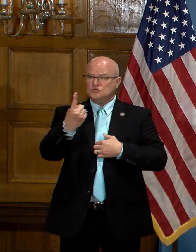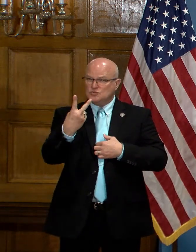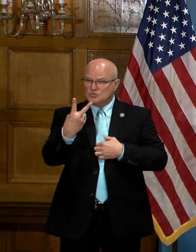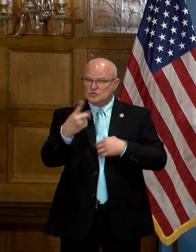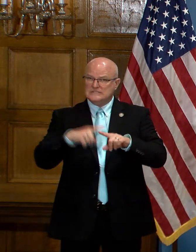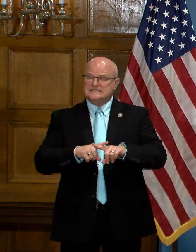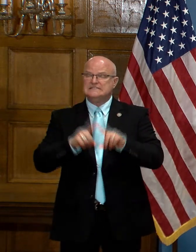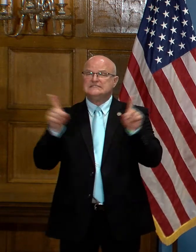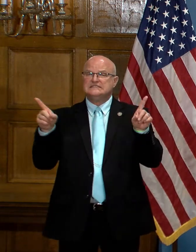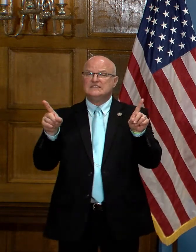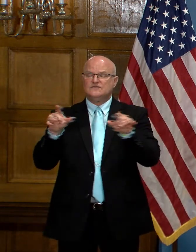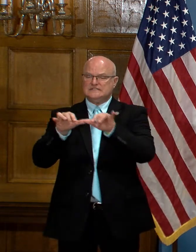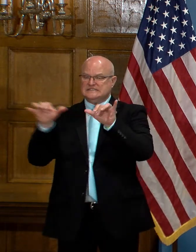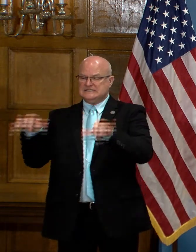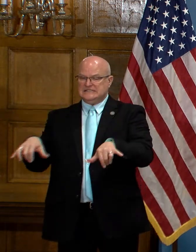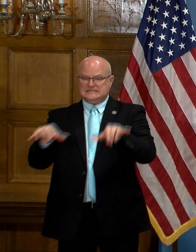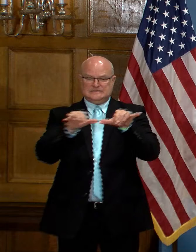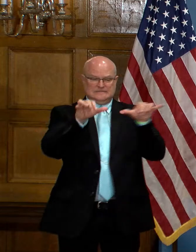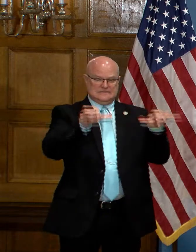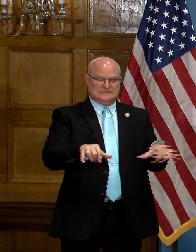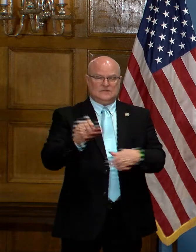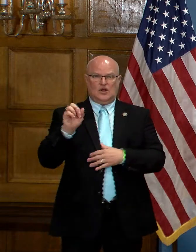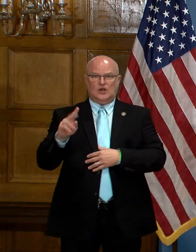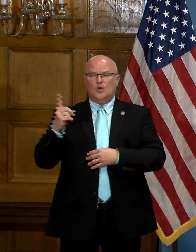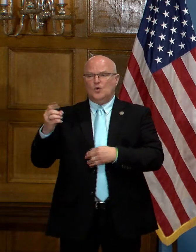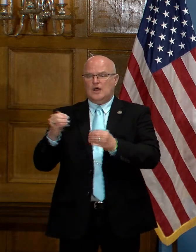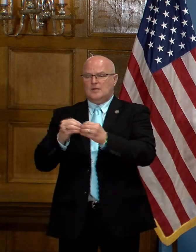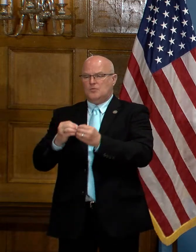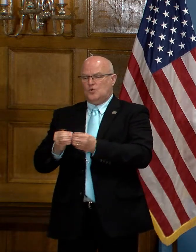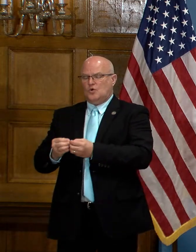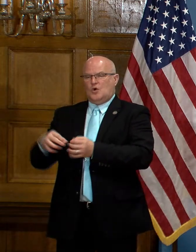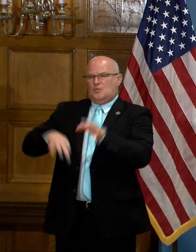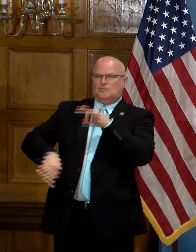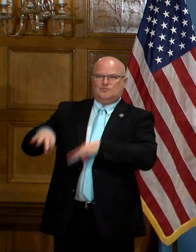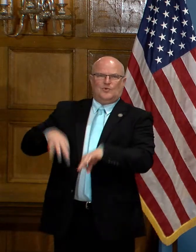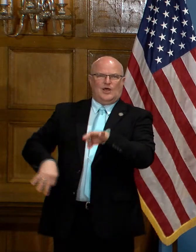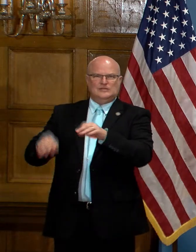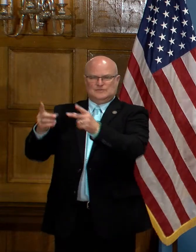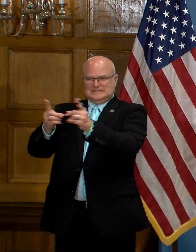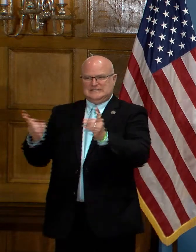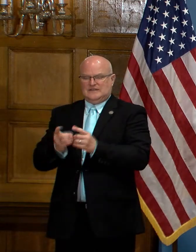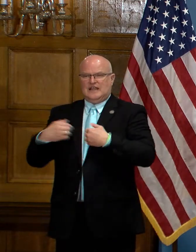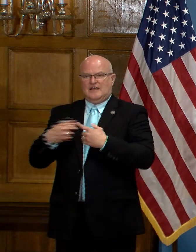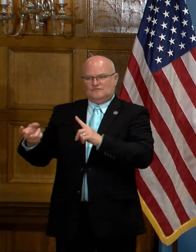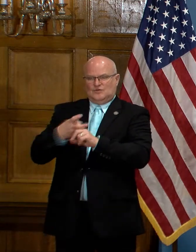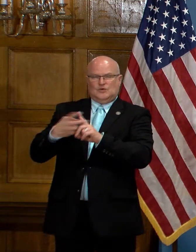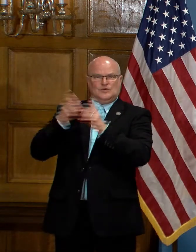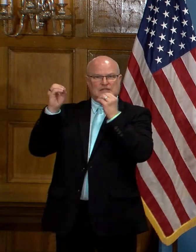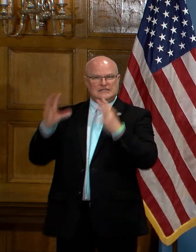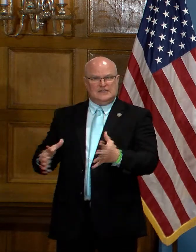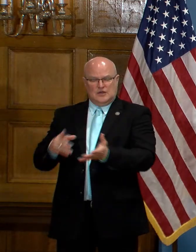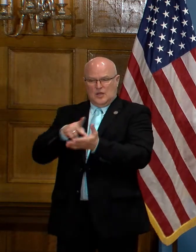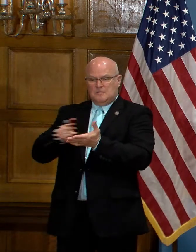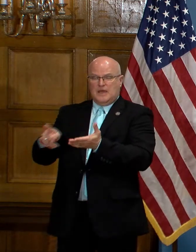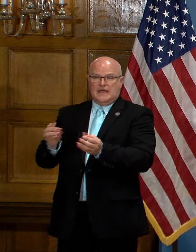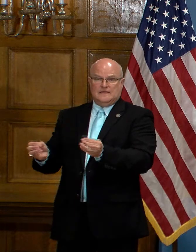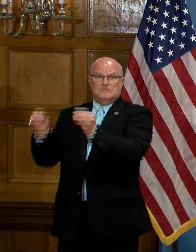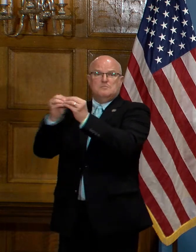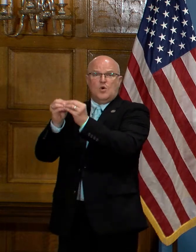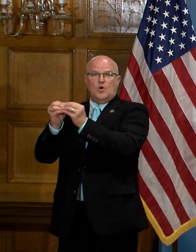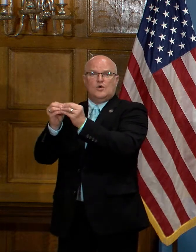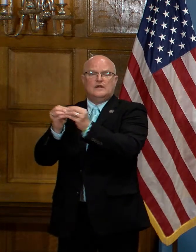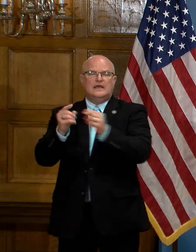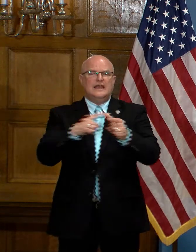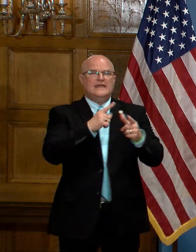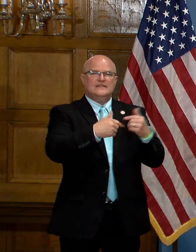different systems in Arkansas, one of the more prosperous districts that have recruited teachers and paid them more, and then you